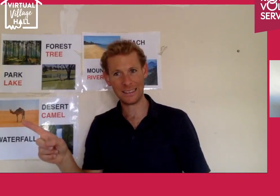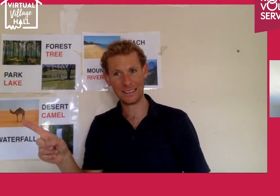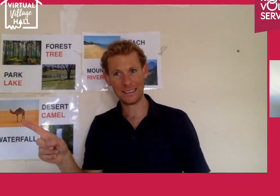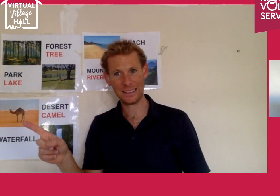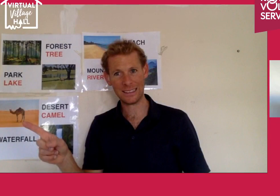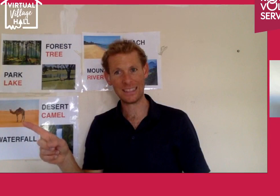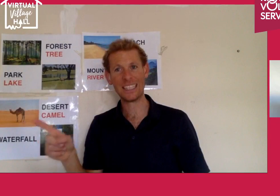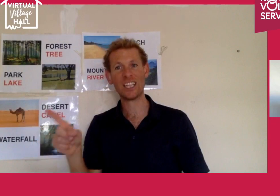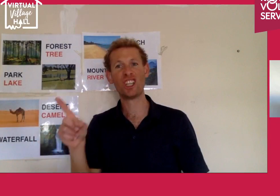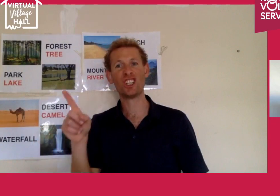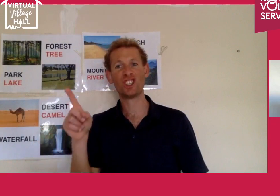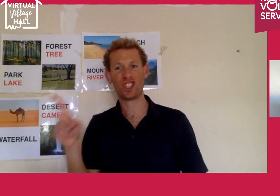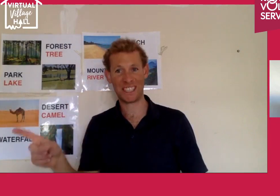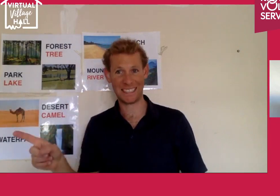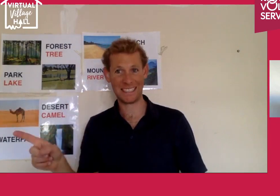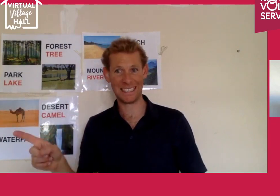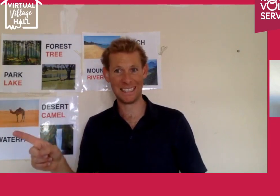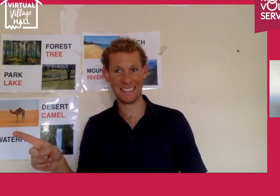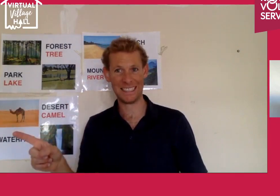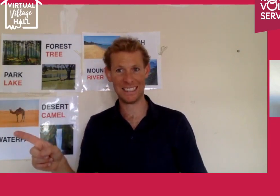she or he,